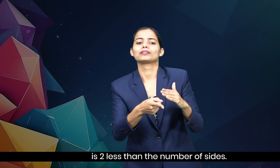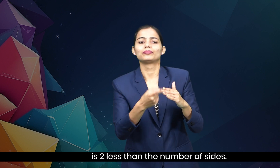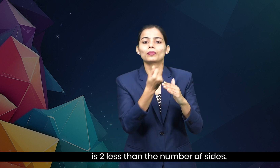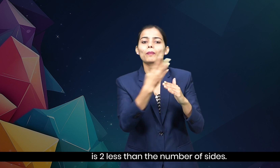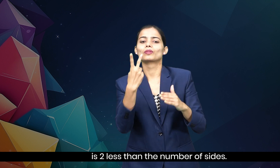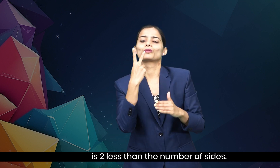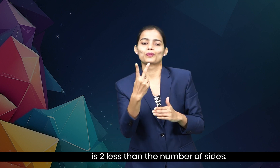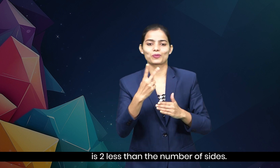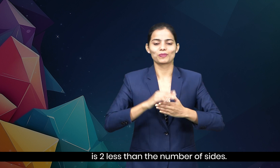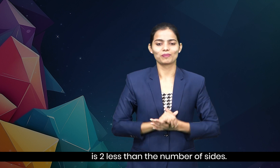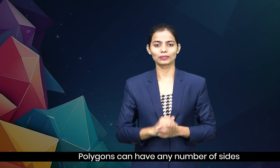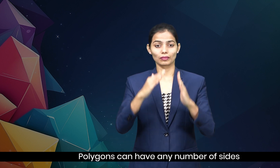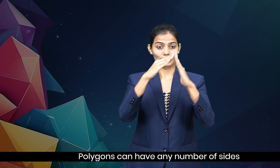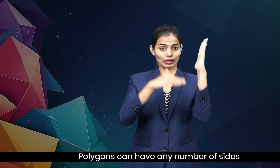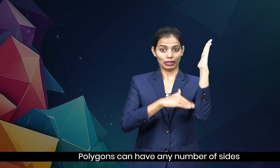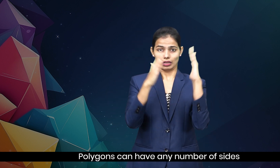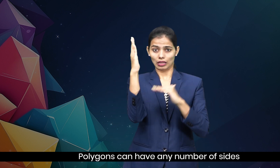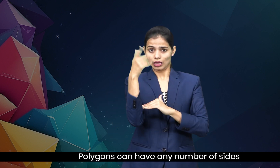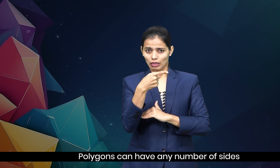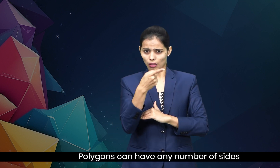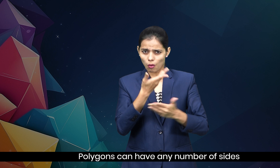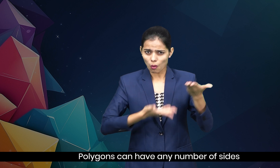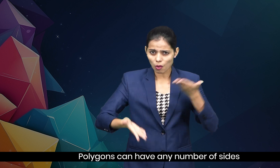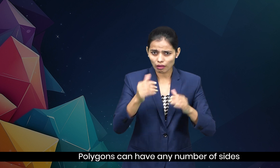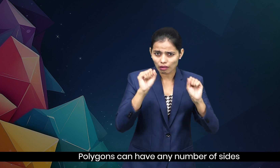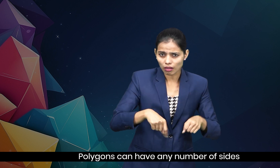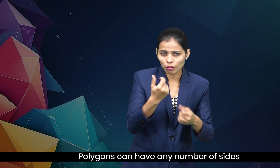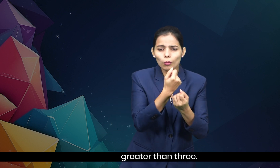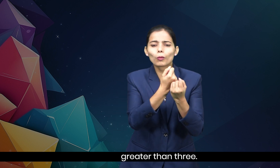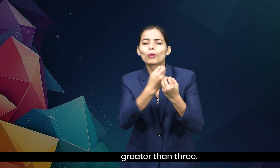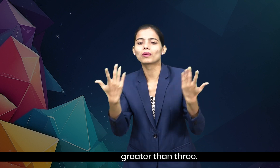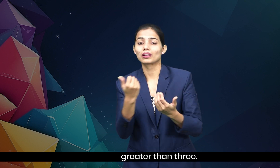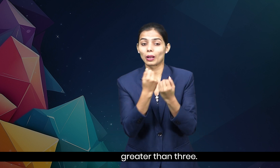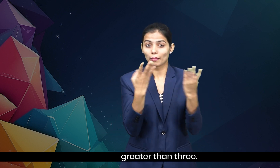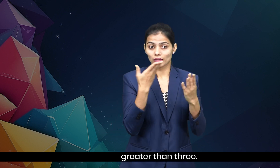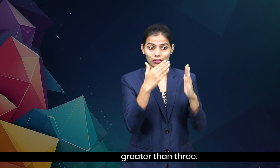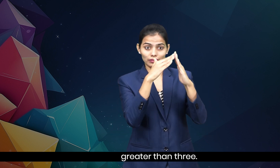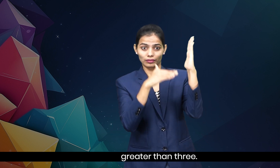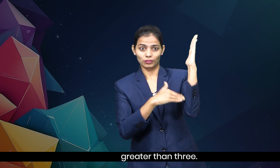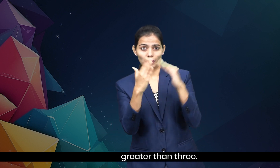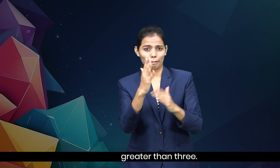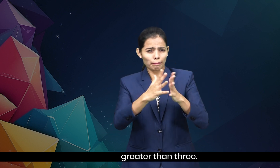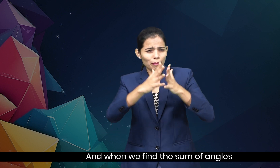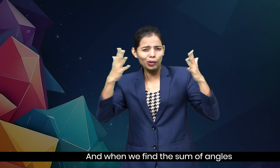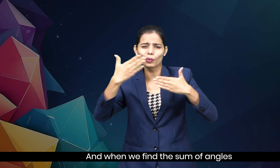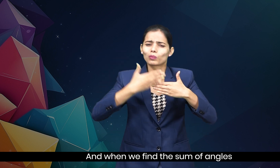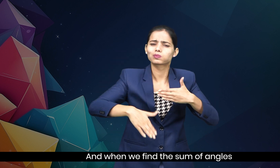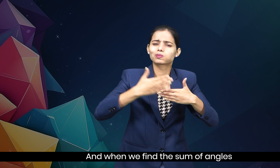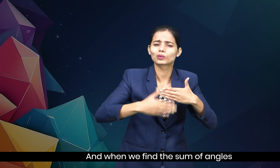of sides. Polygons can have any number of sides greater than 3. And when we find